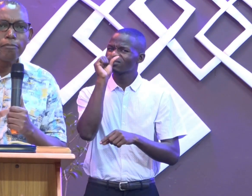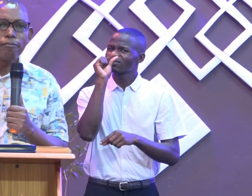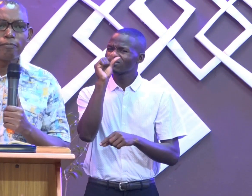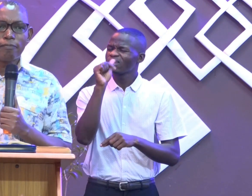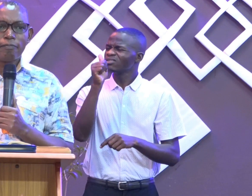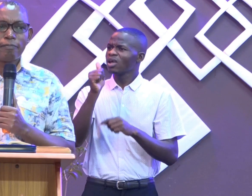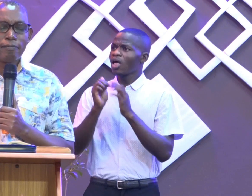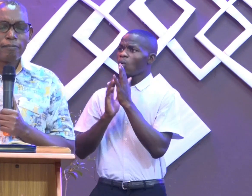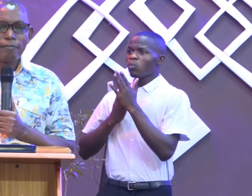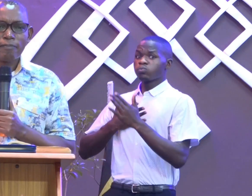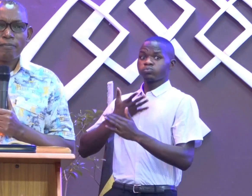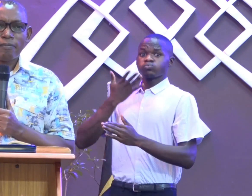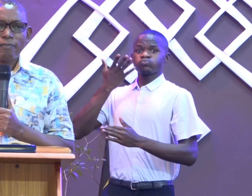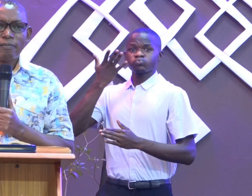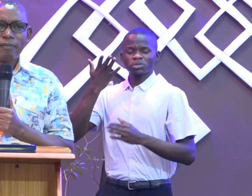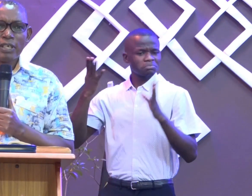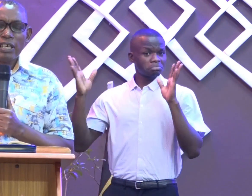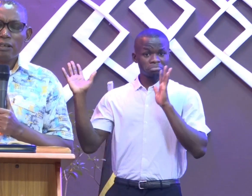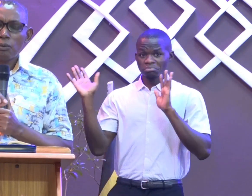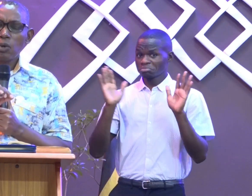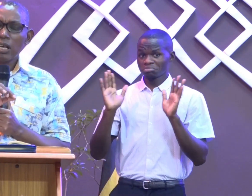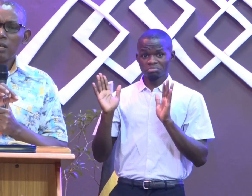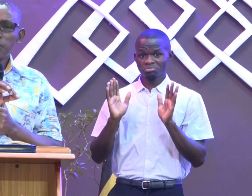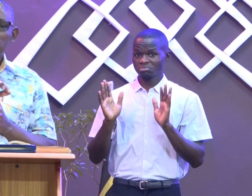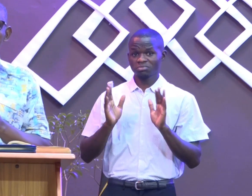God. But in that short moment, it